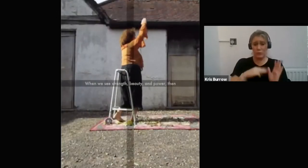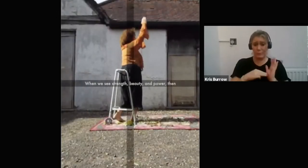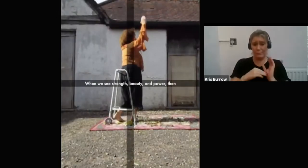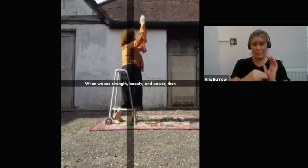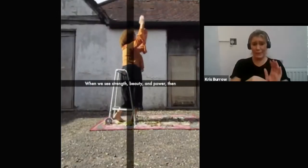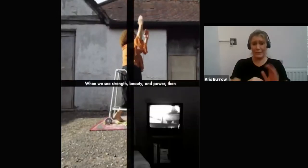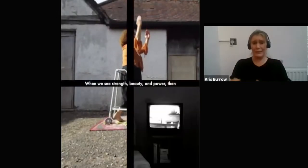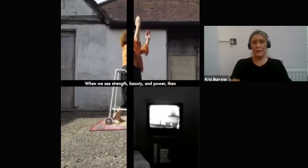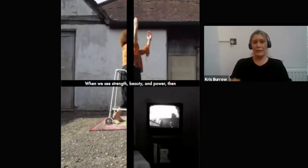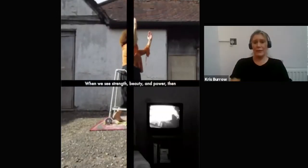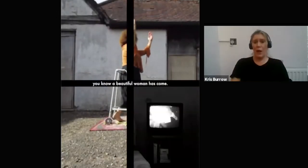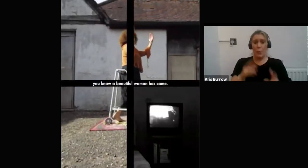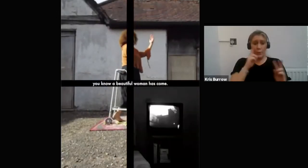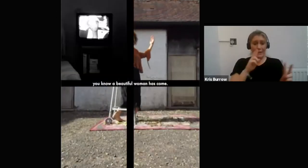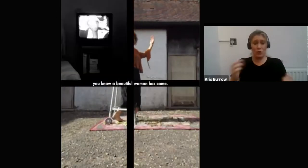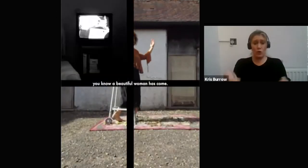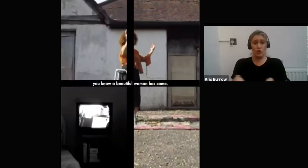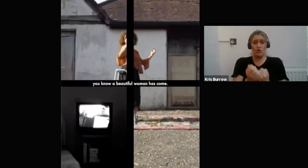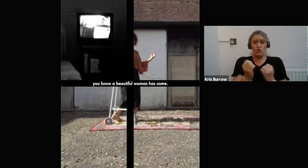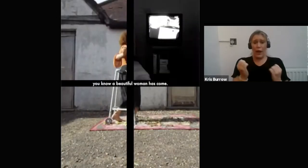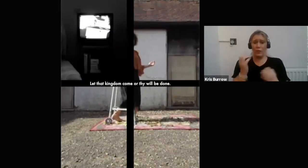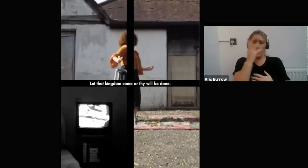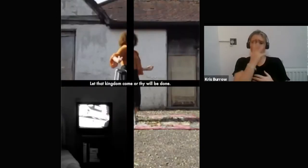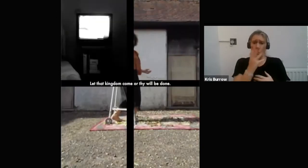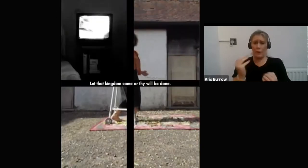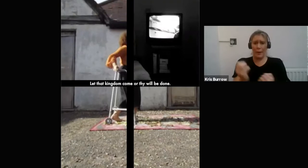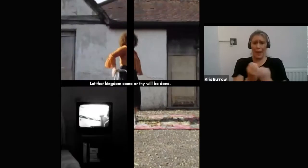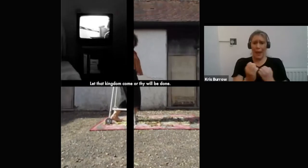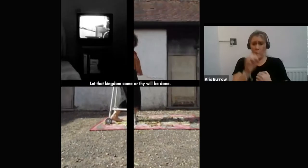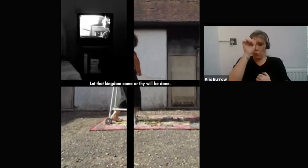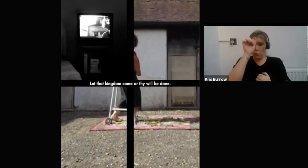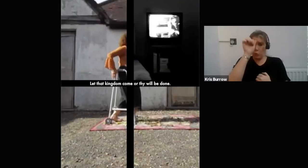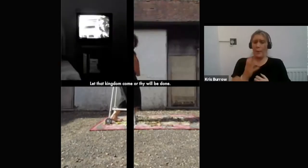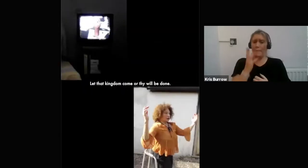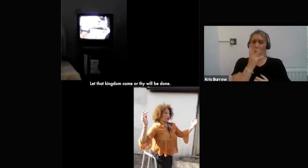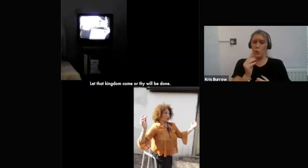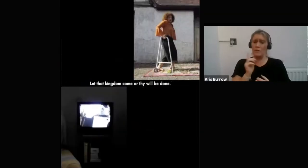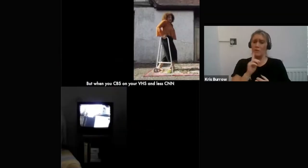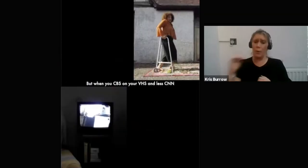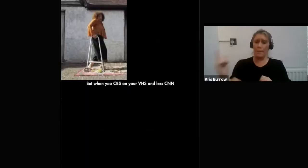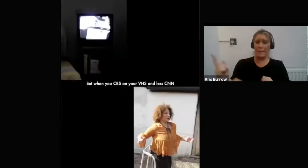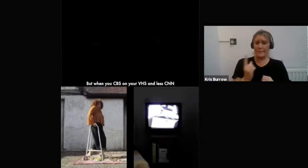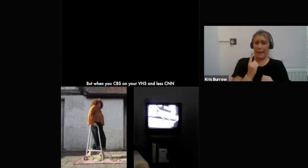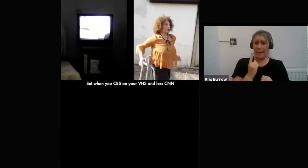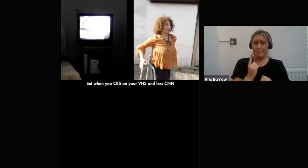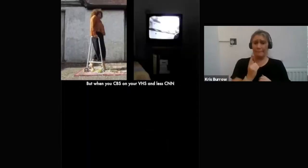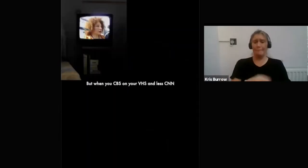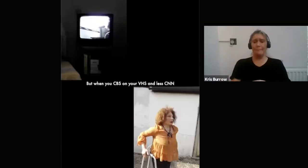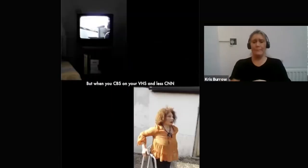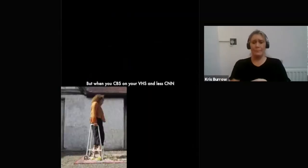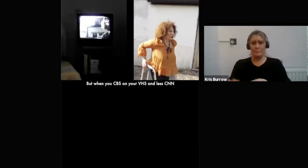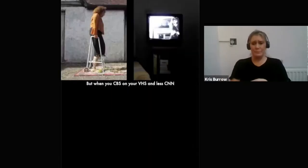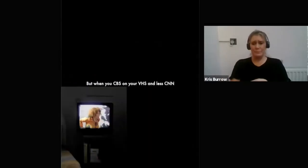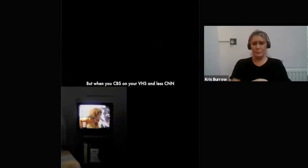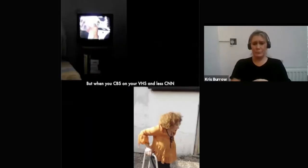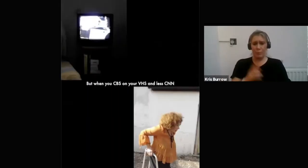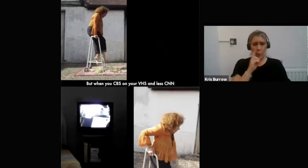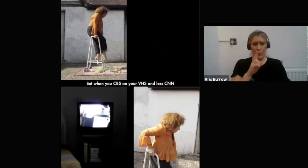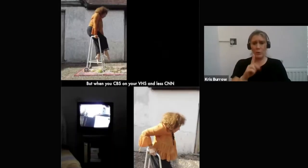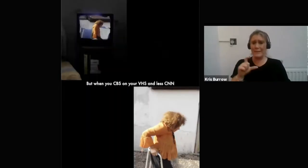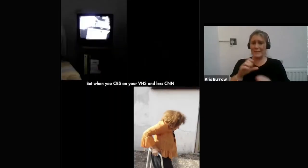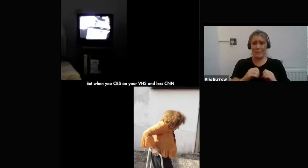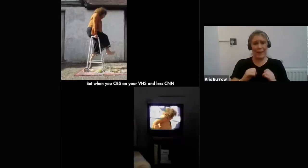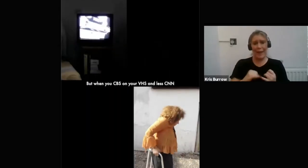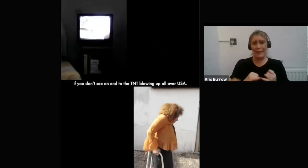see strength, beauty, and power, then you know a beautiful woman has come. Let that kingdom come, or that will be done. But when you see BS on your VHS,